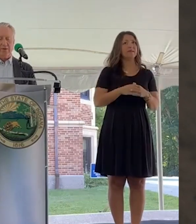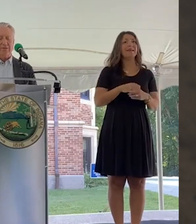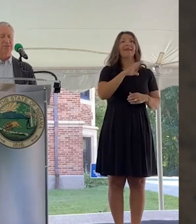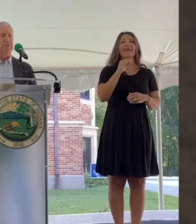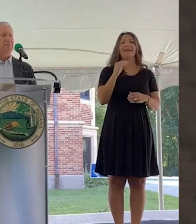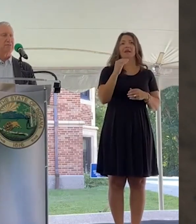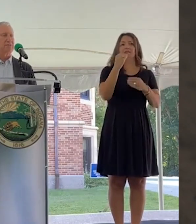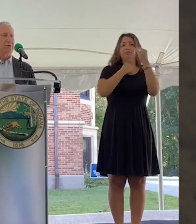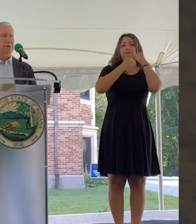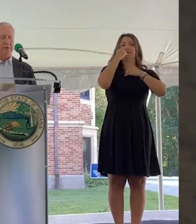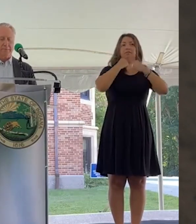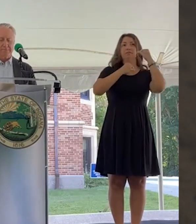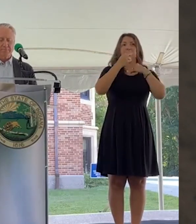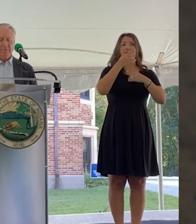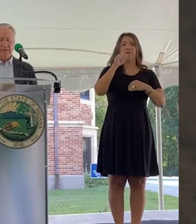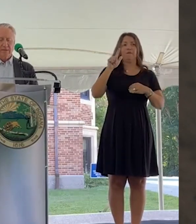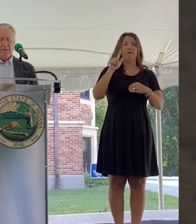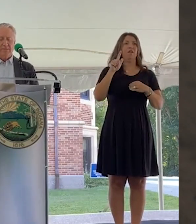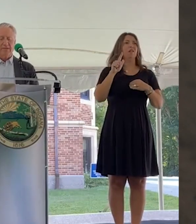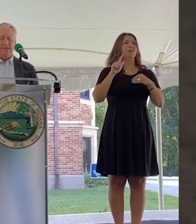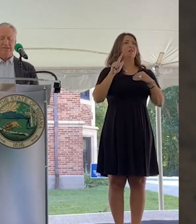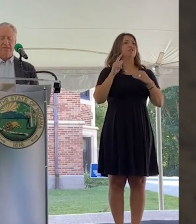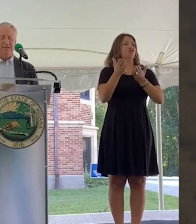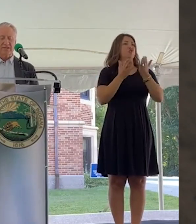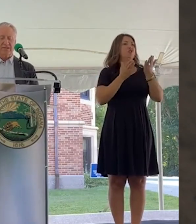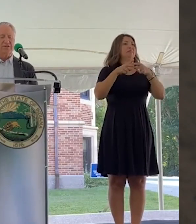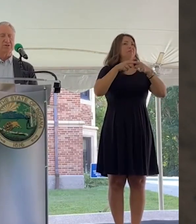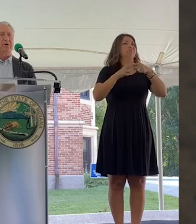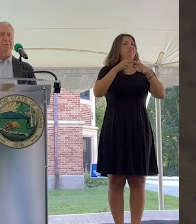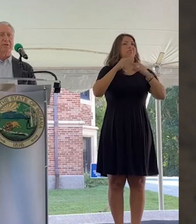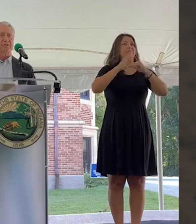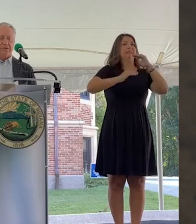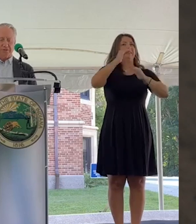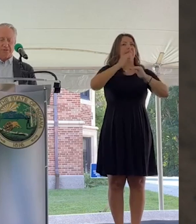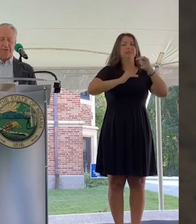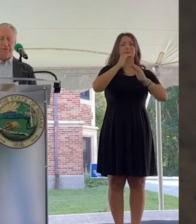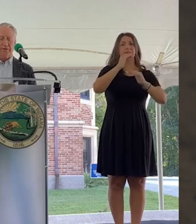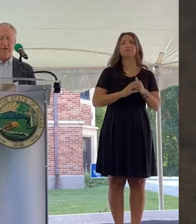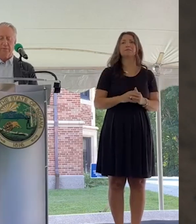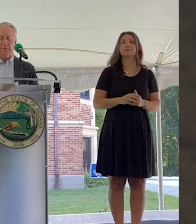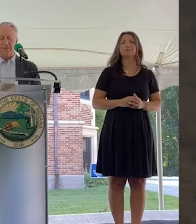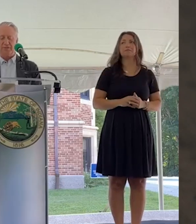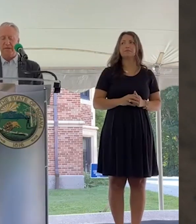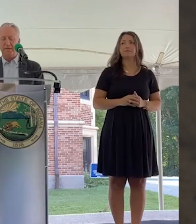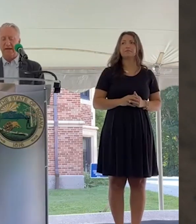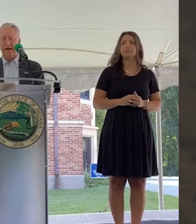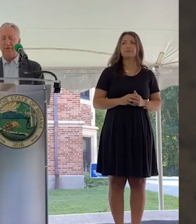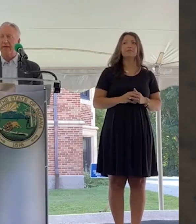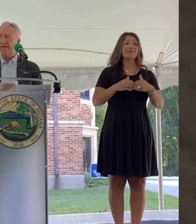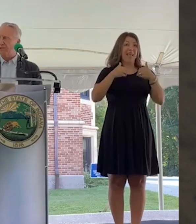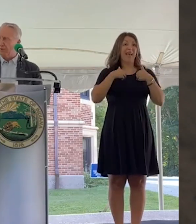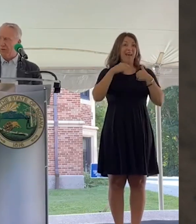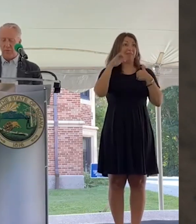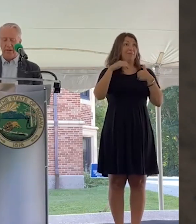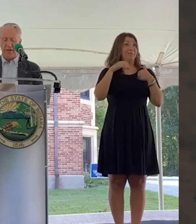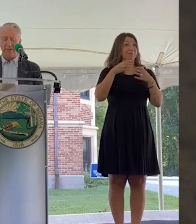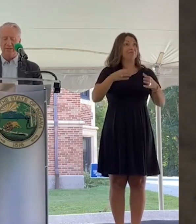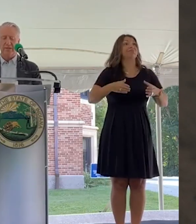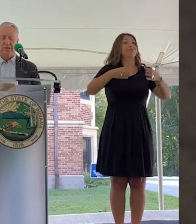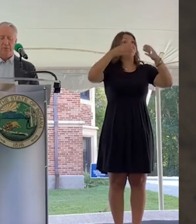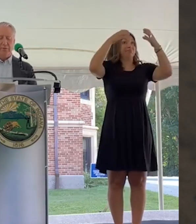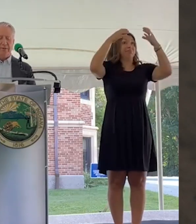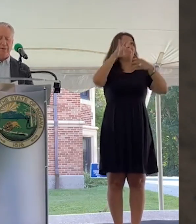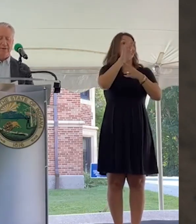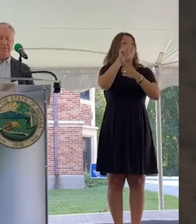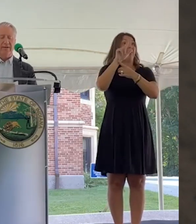dining hall and services building. The existing Signature Administration Building, with its bell tower and adjoining